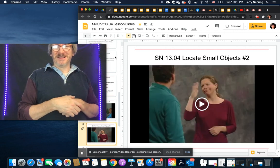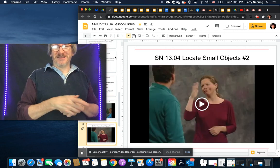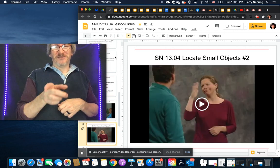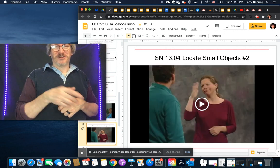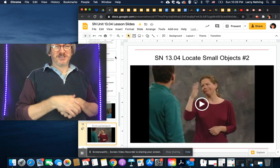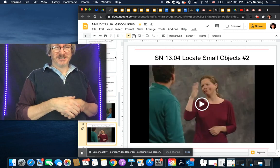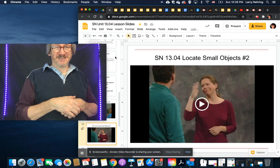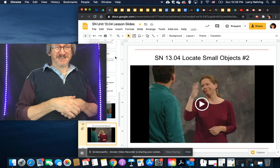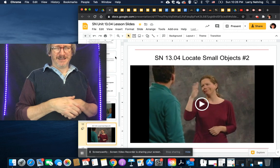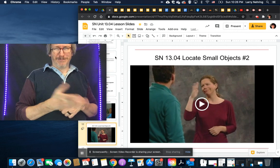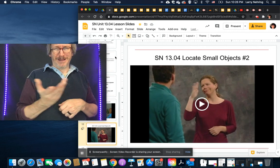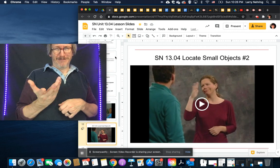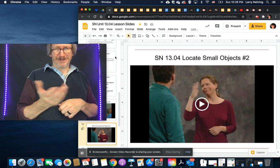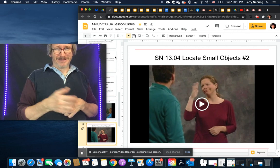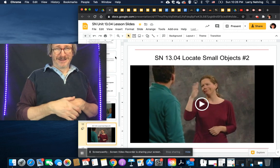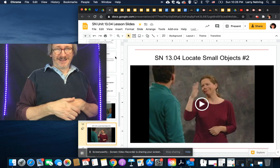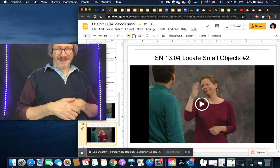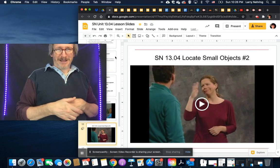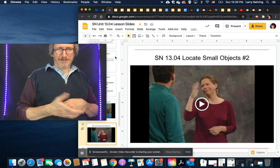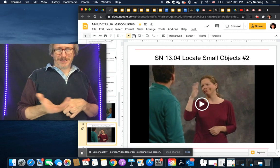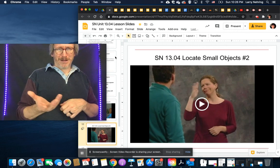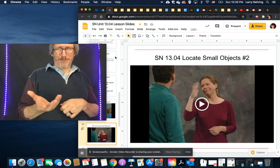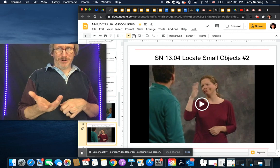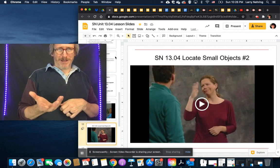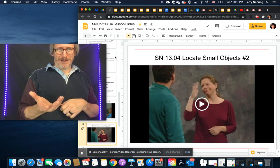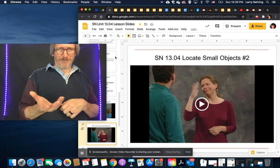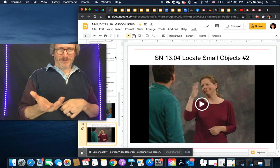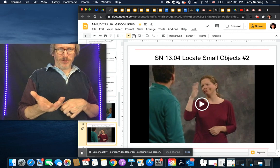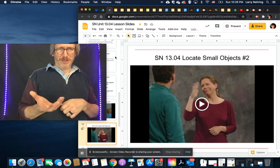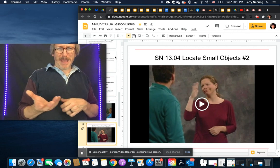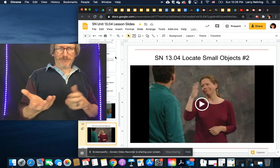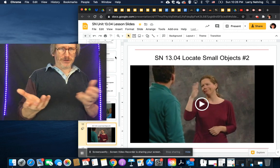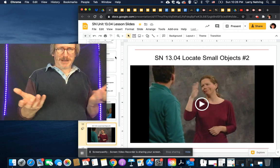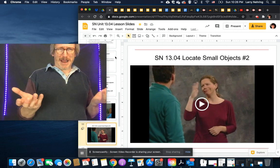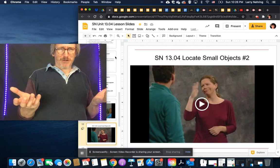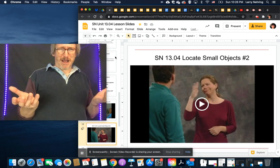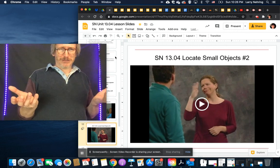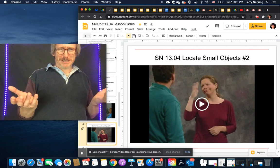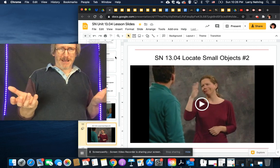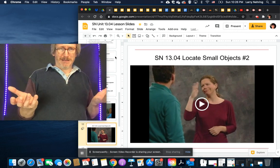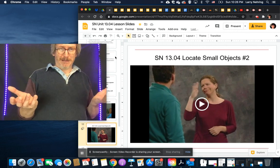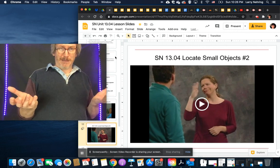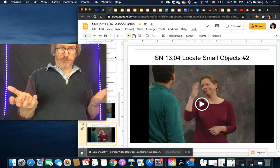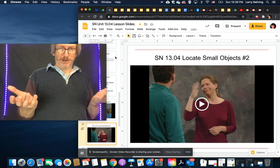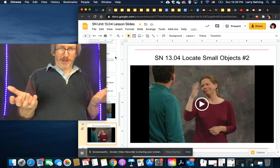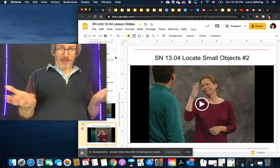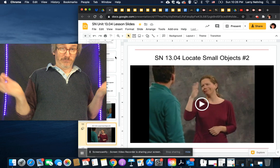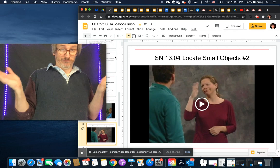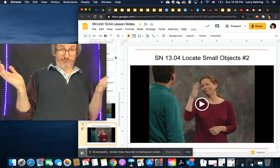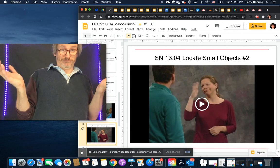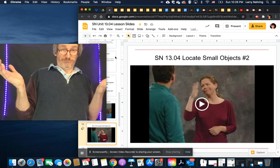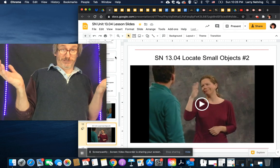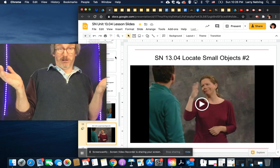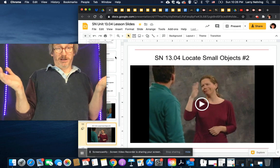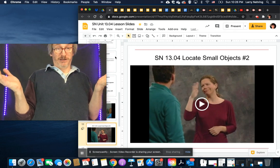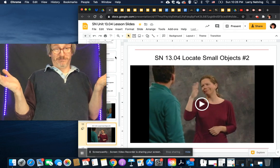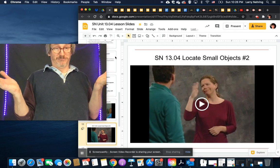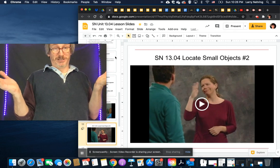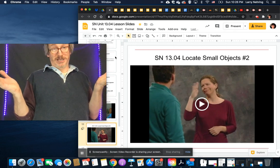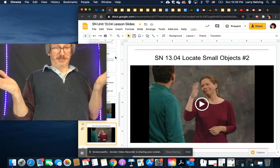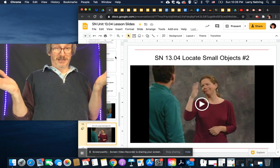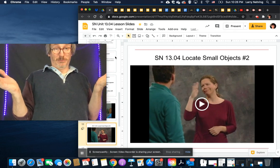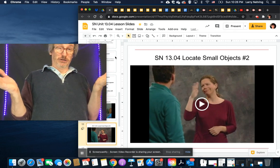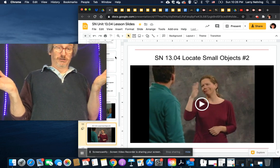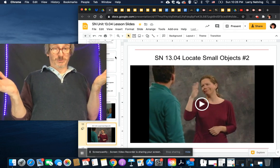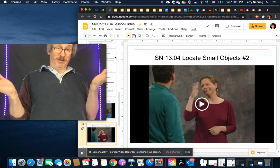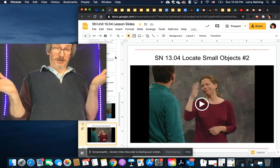I love her. She's just like, whatever. I'm sorry, I put away you left your camera outside. I put it away. Sorry you didn't